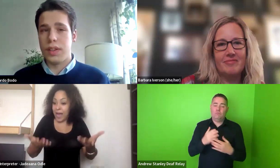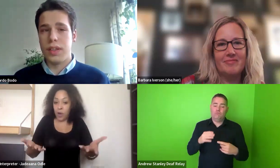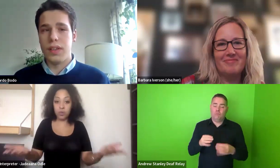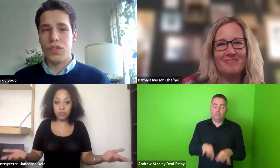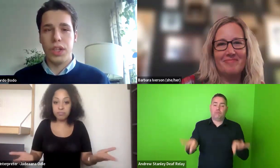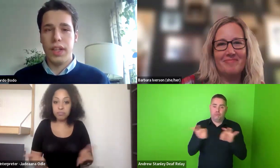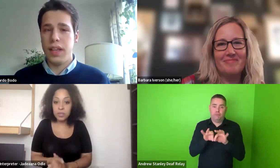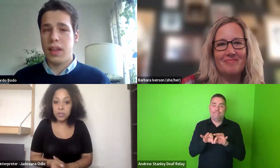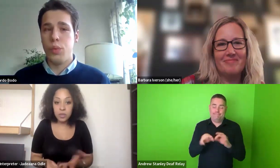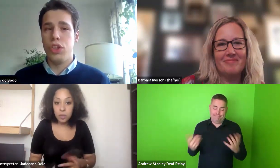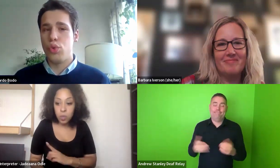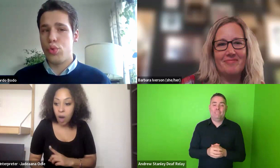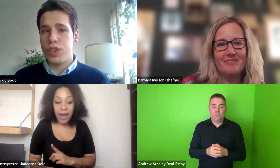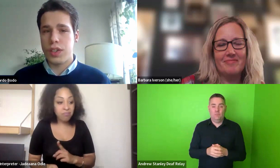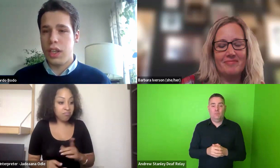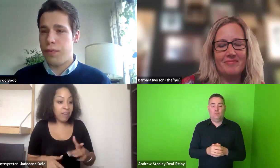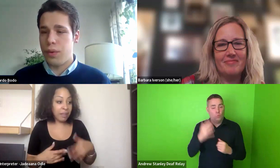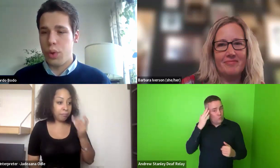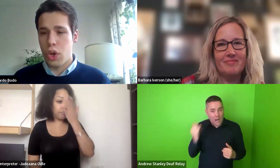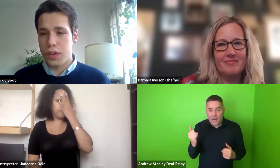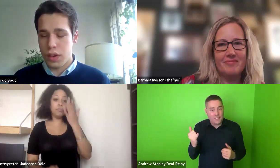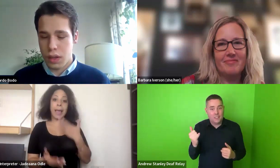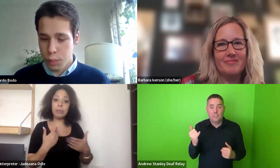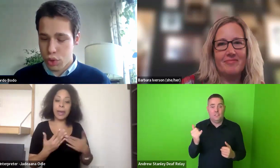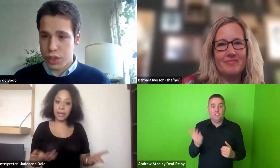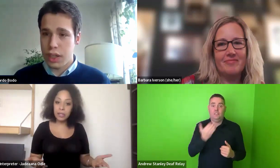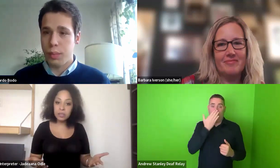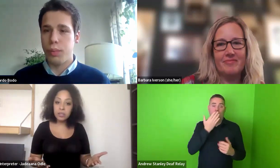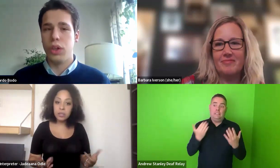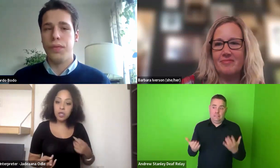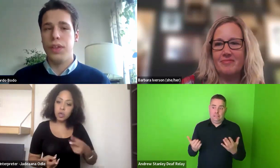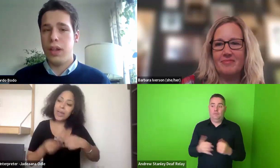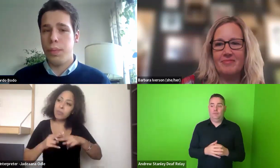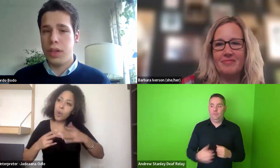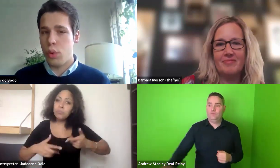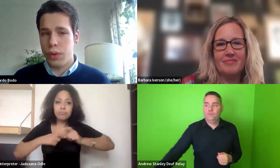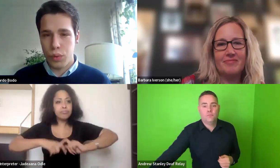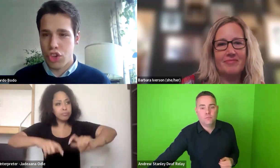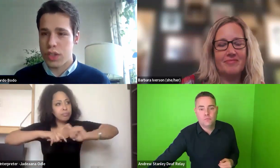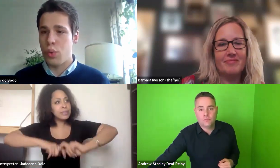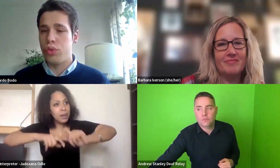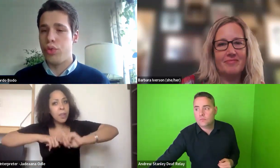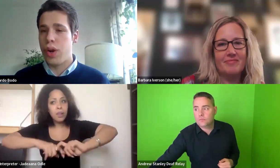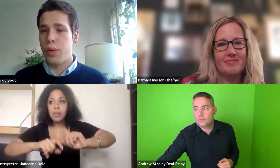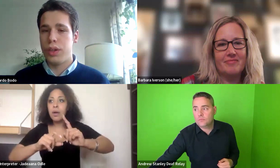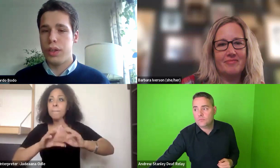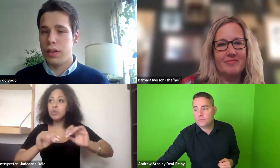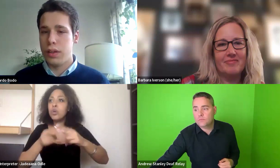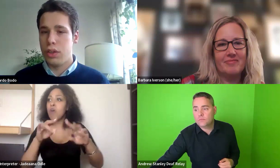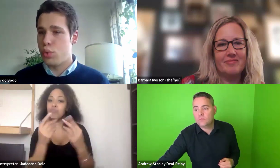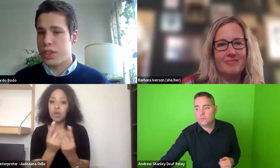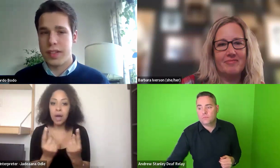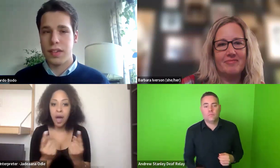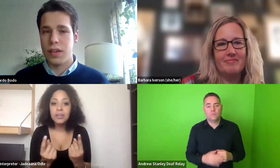because it's already late, and we need to choose if we want a more sustainable model of development, or if we just want to drown